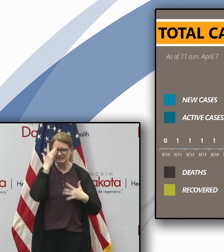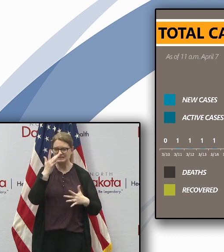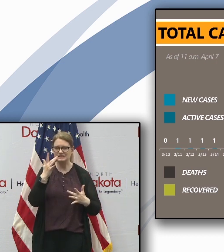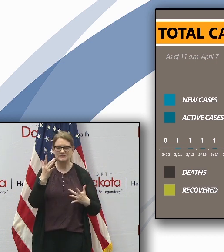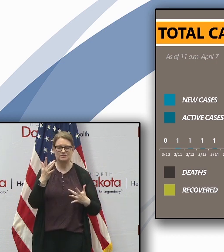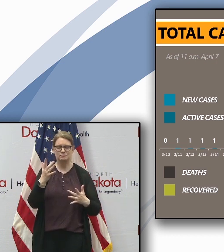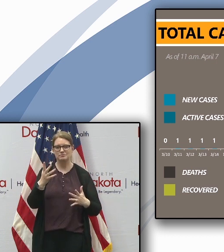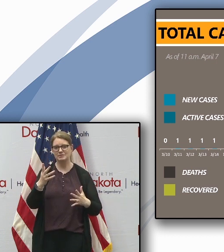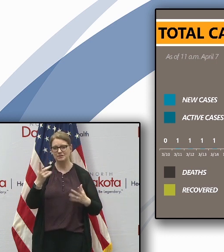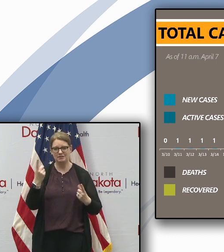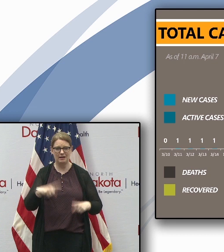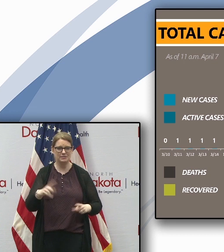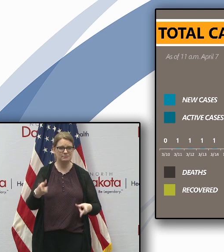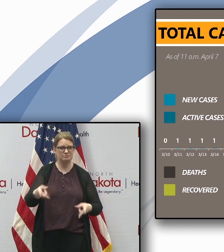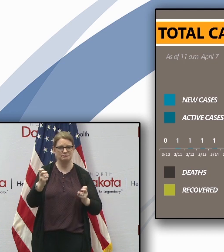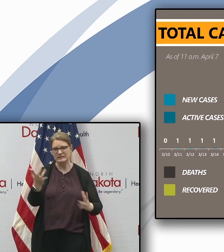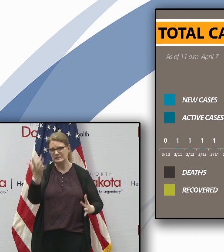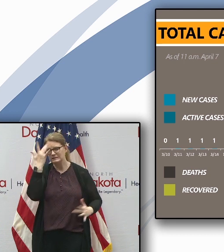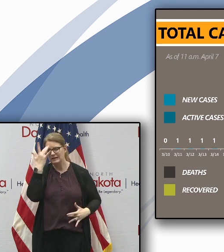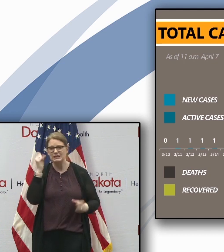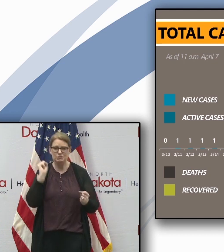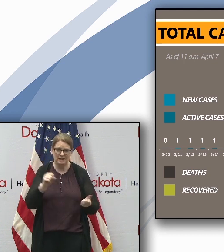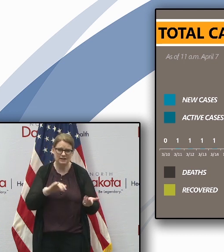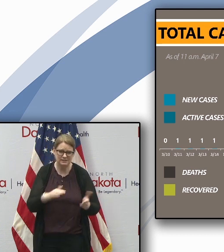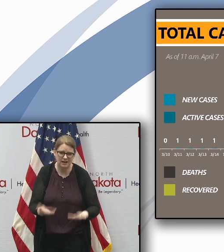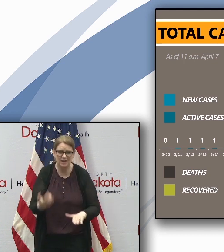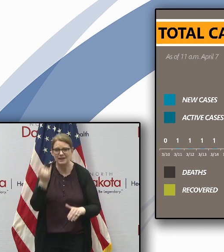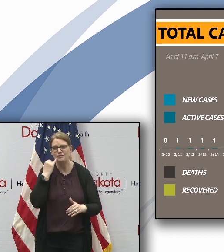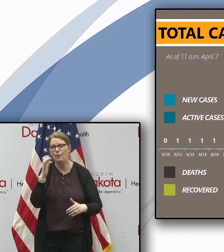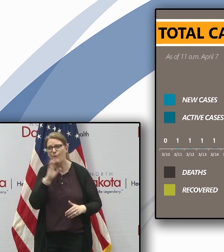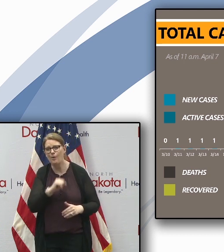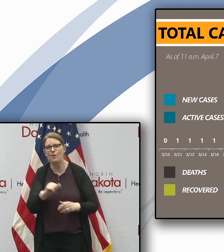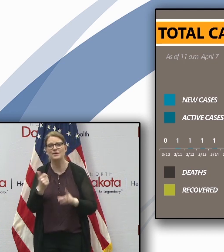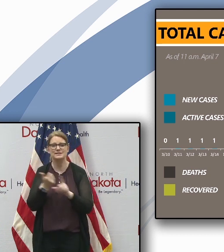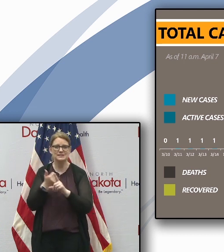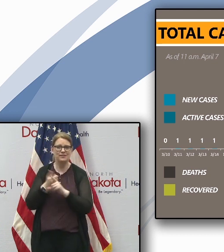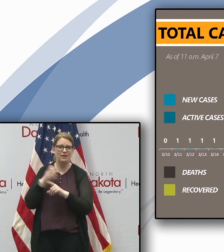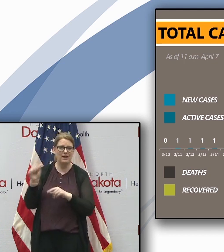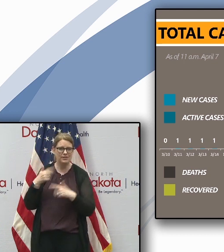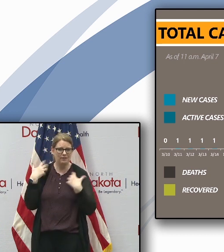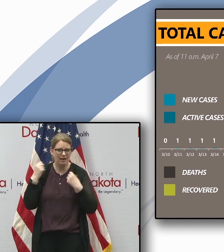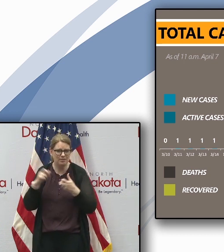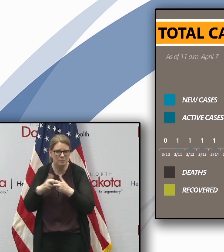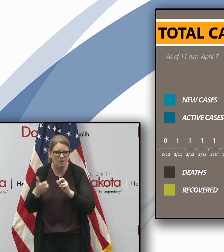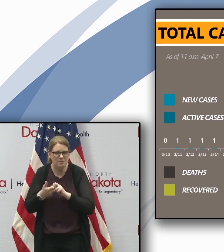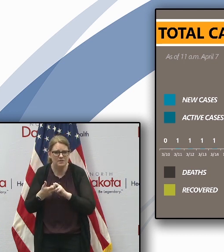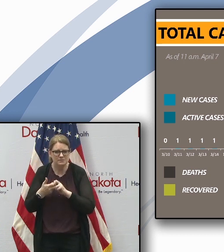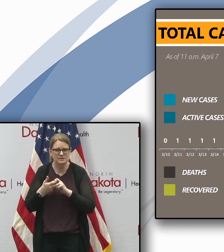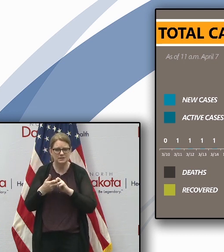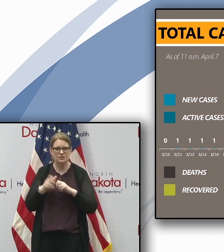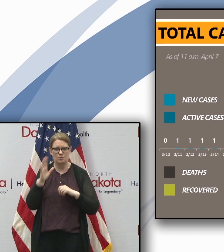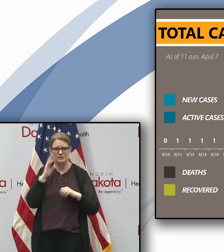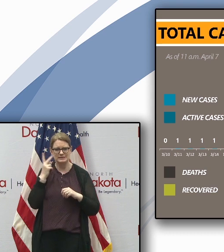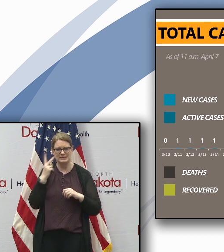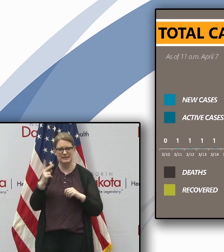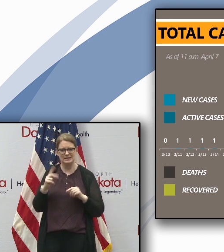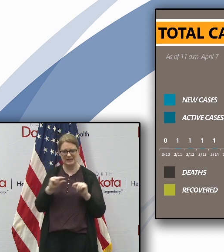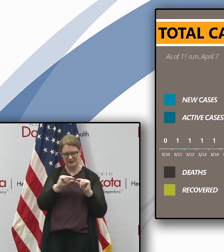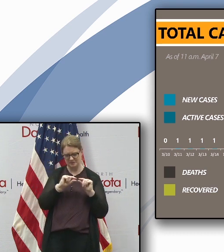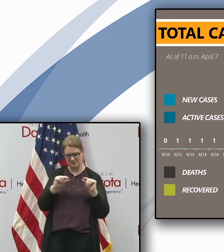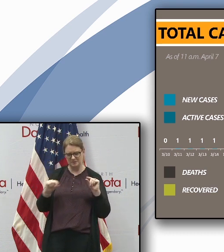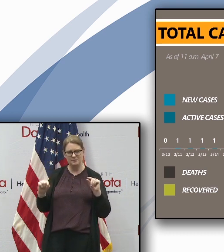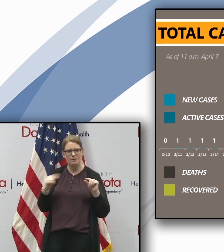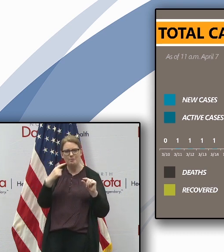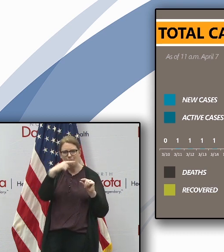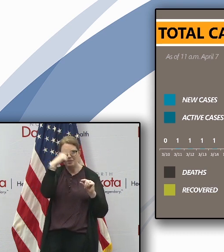to people that are elderly and have underlying health conditions. So below the line also, you'll see a small area there in black, which